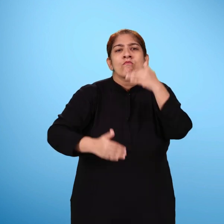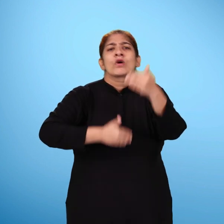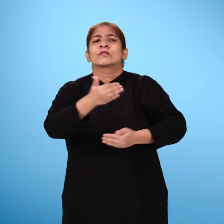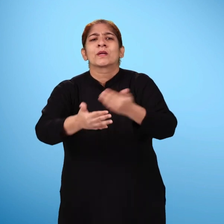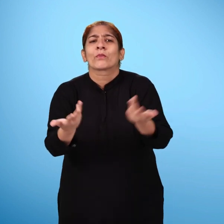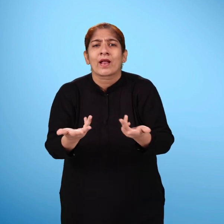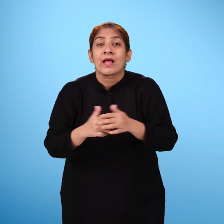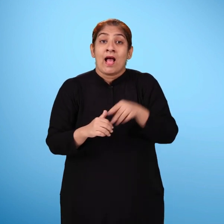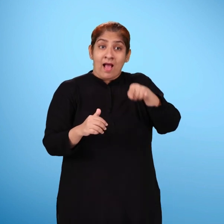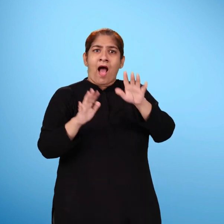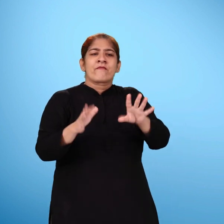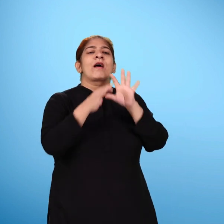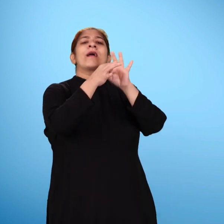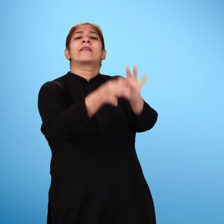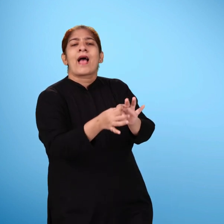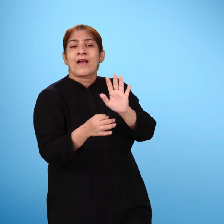and related issues.